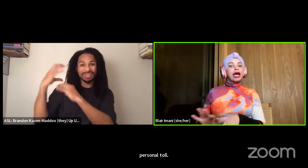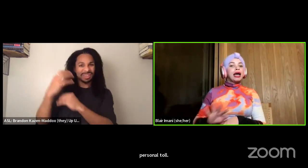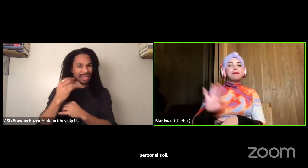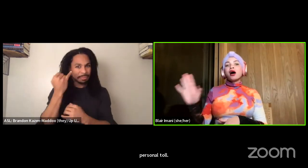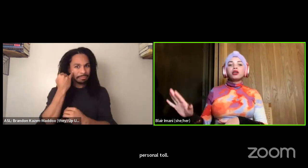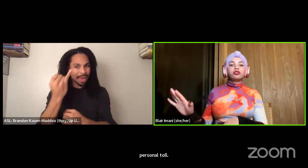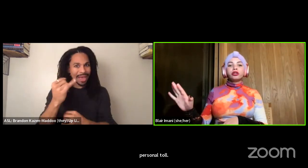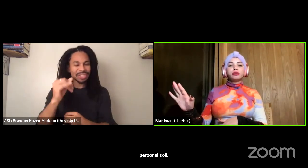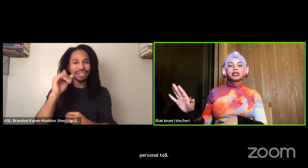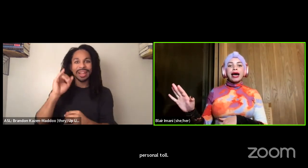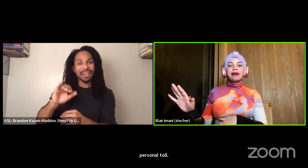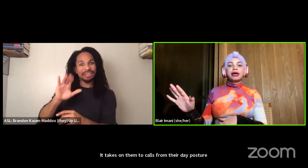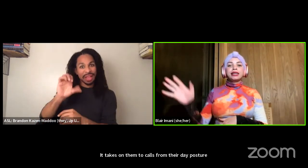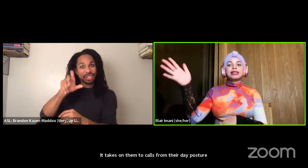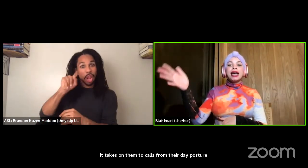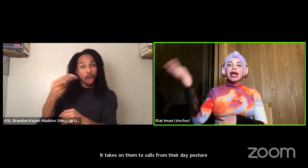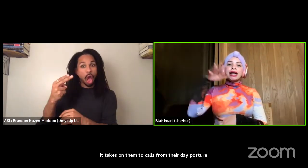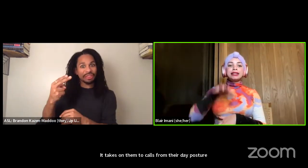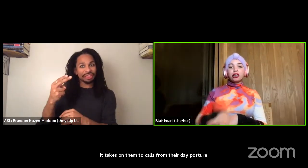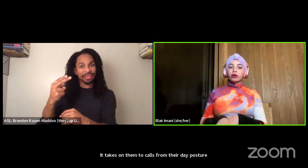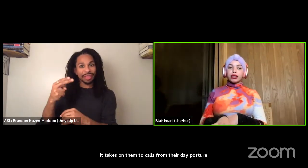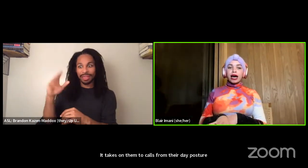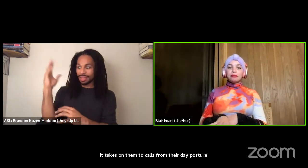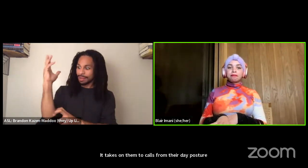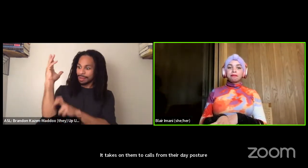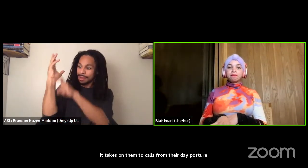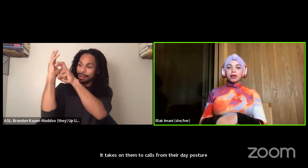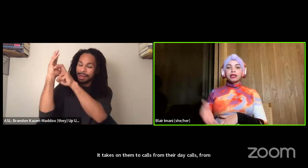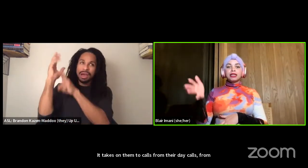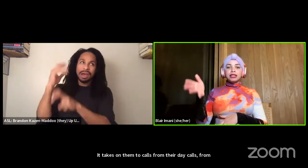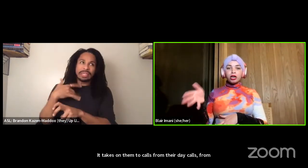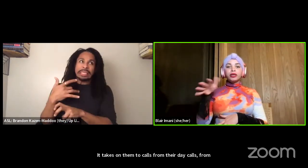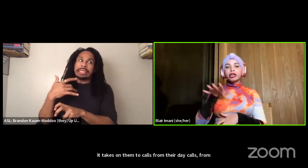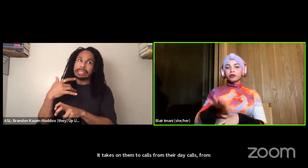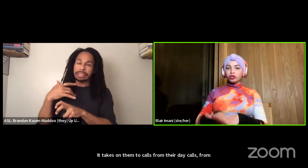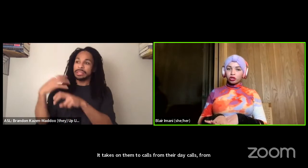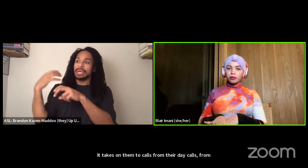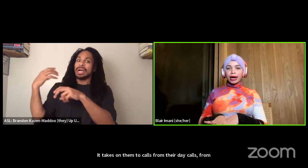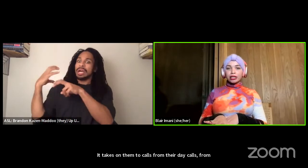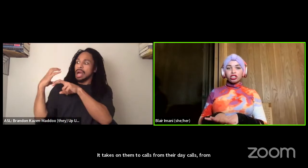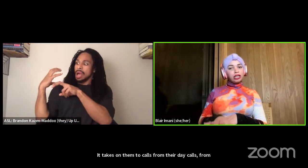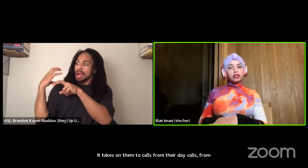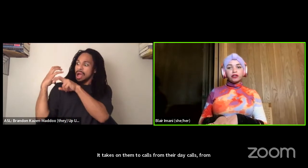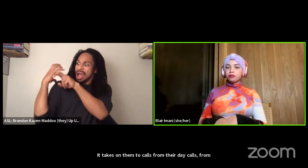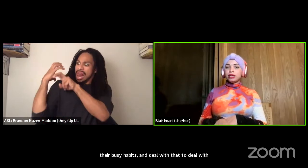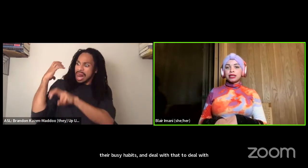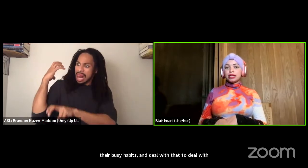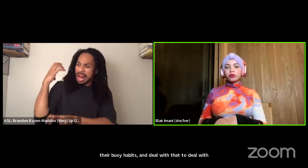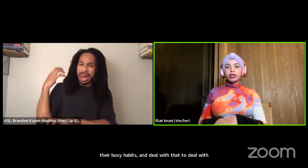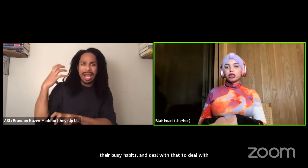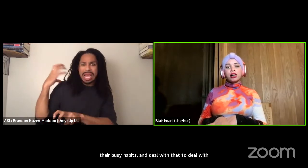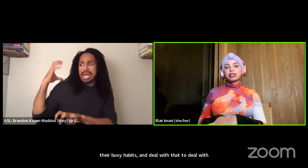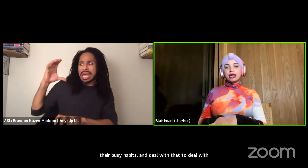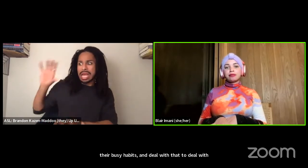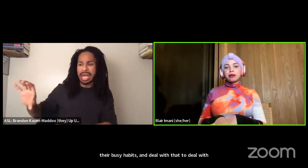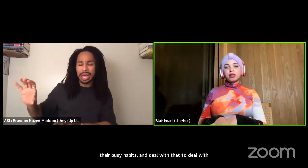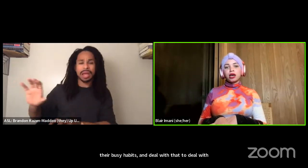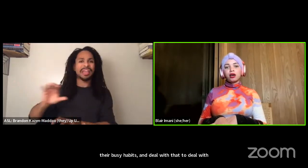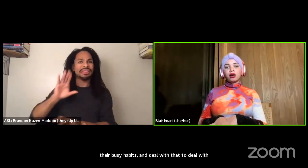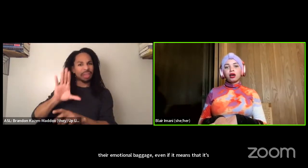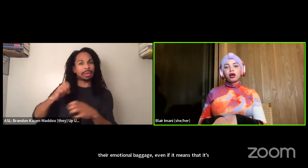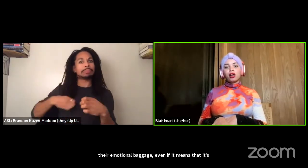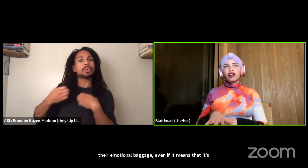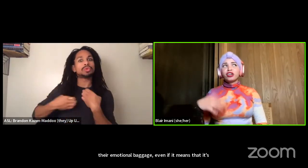pause from their day, pause from their busy habits, and deal with that, to deal with their emotional baggage, even if it means that it's going to cost